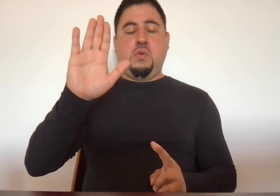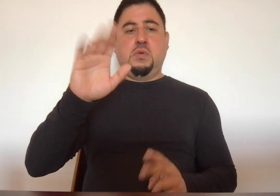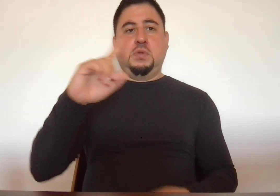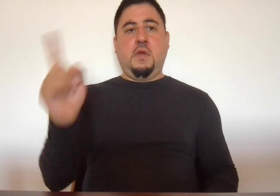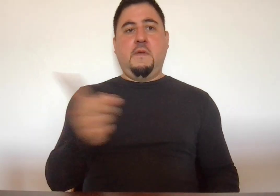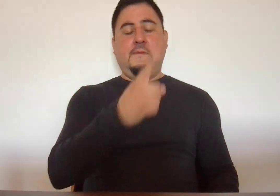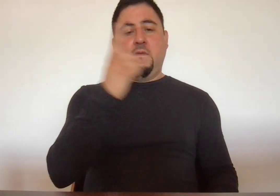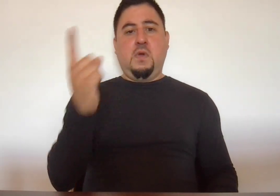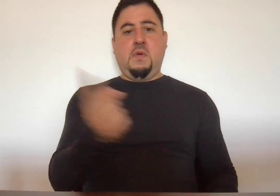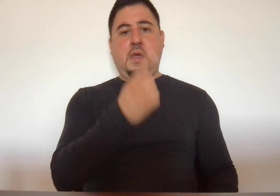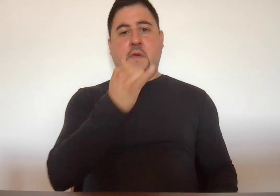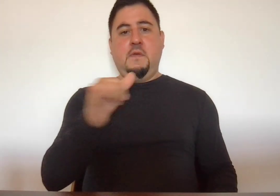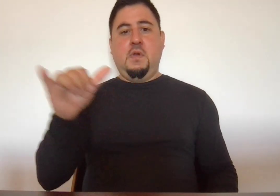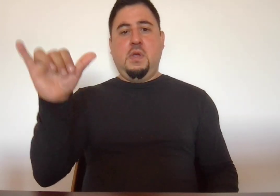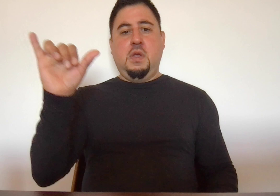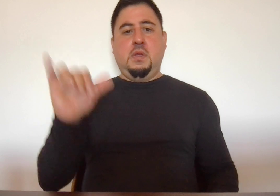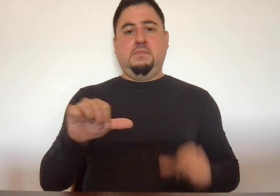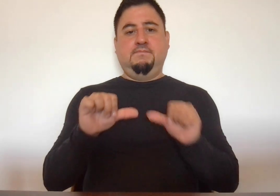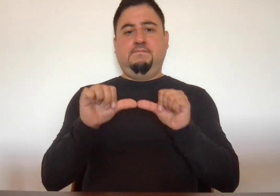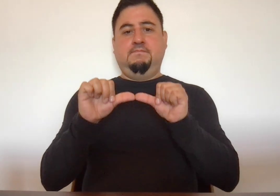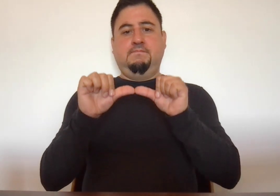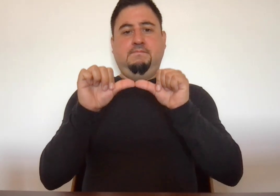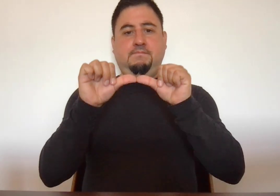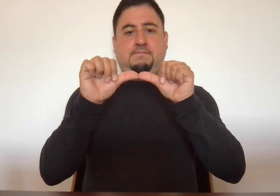yours forever and ever.